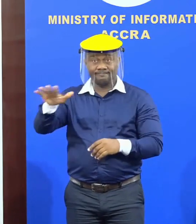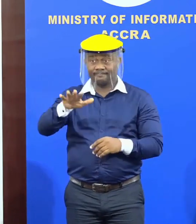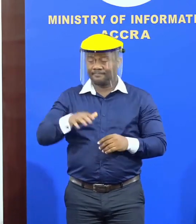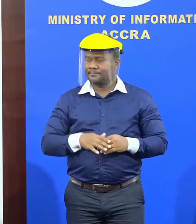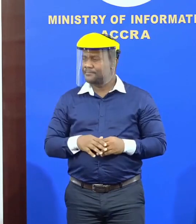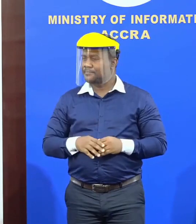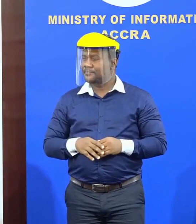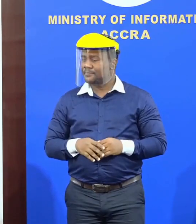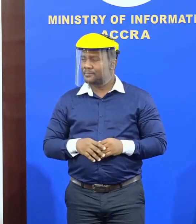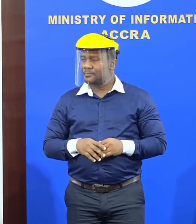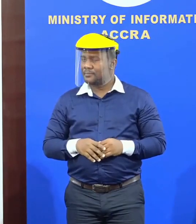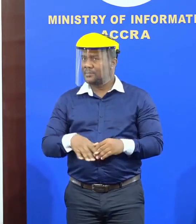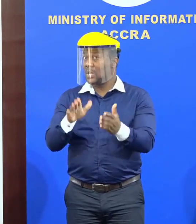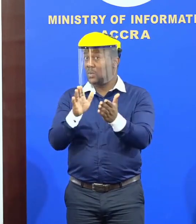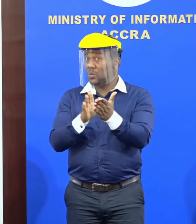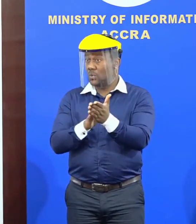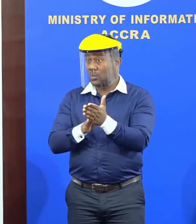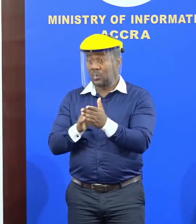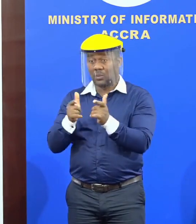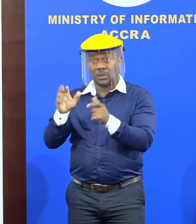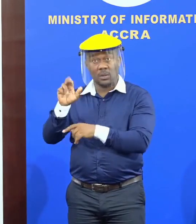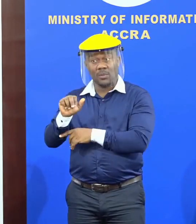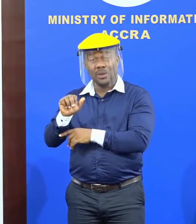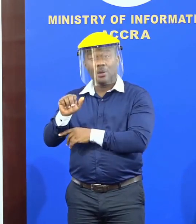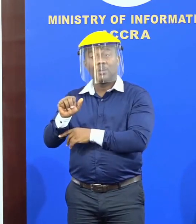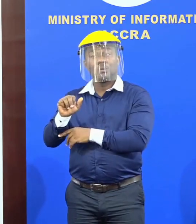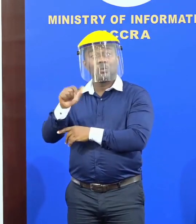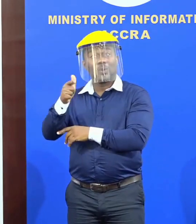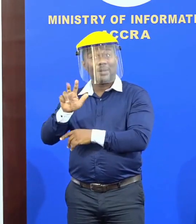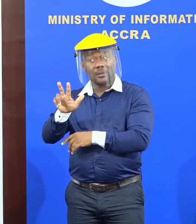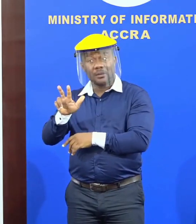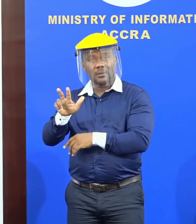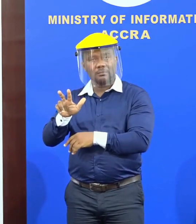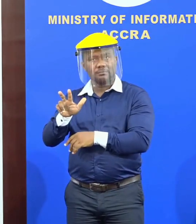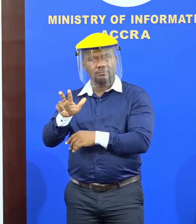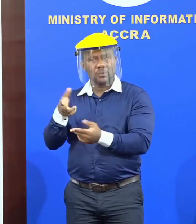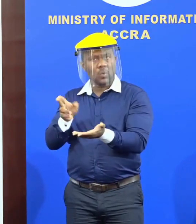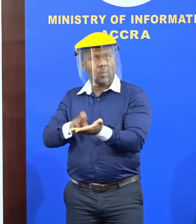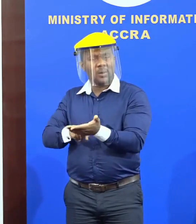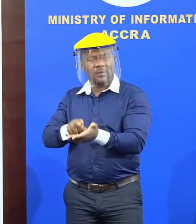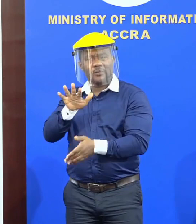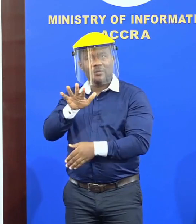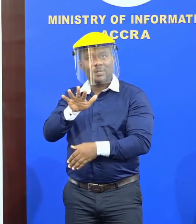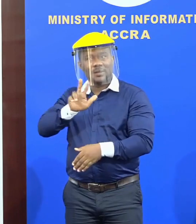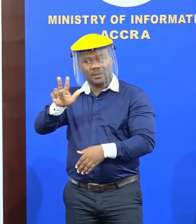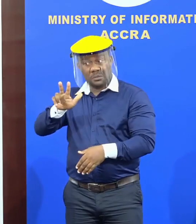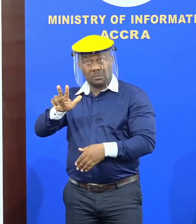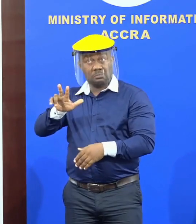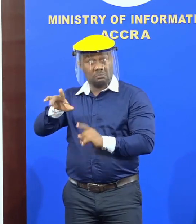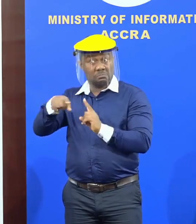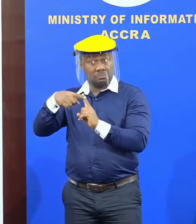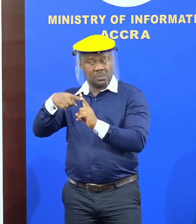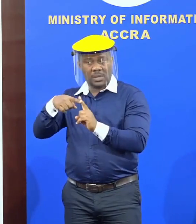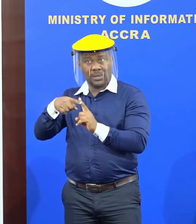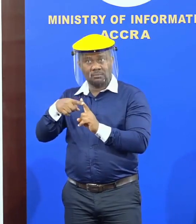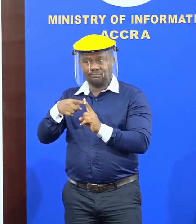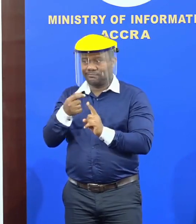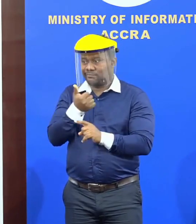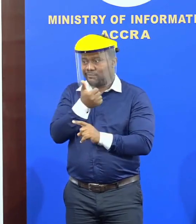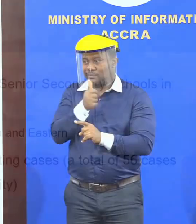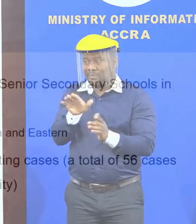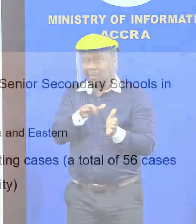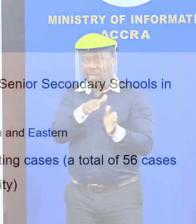23 schools in Greater Accra have so far reported 56 cases and no fatality. And I